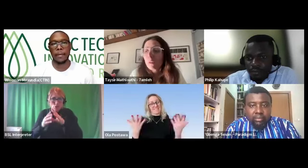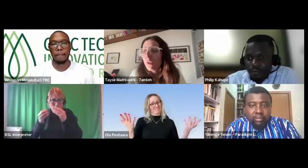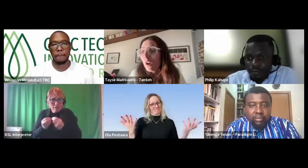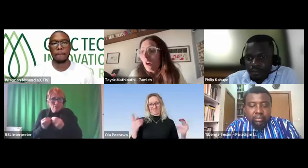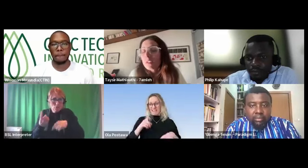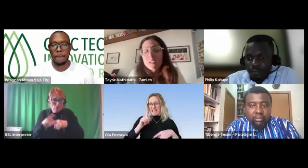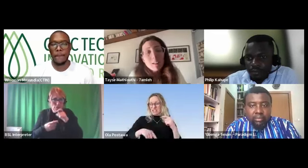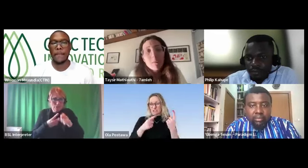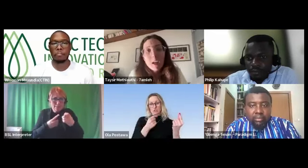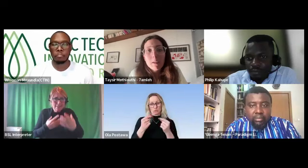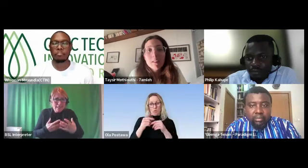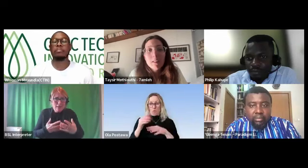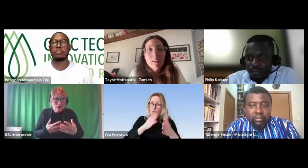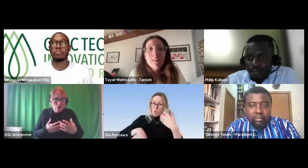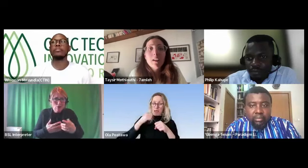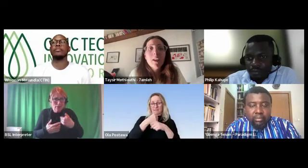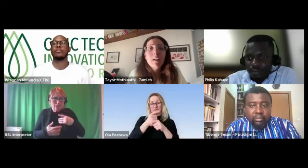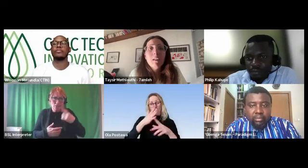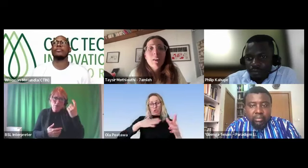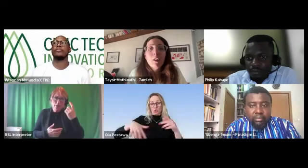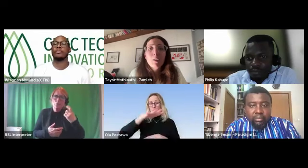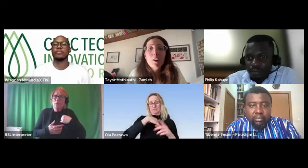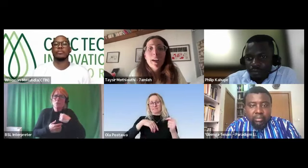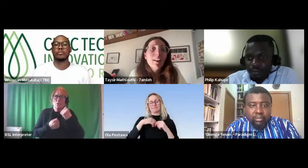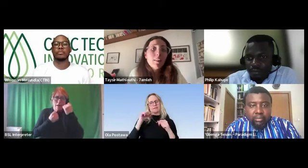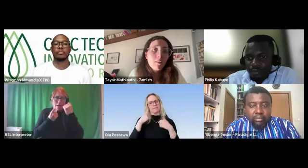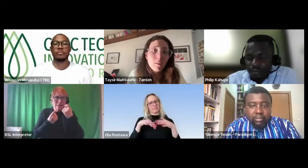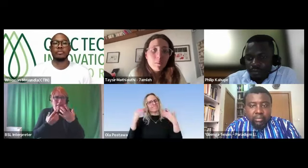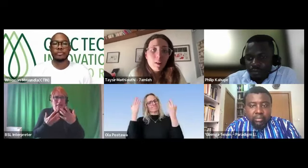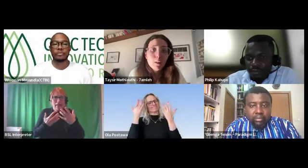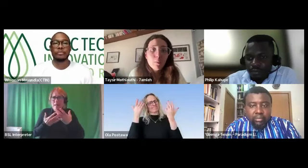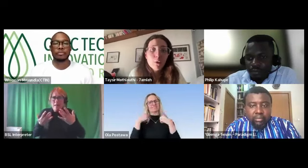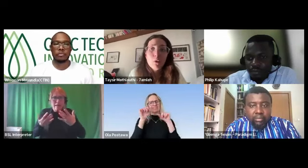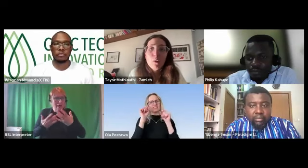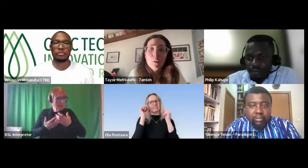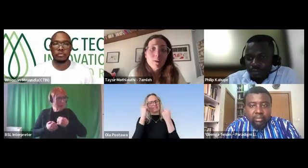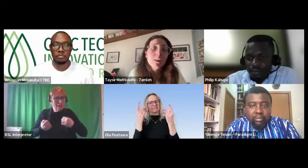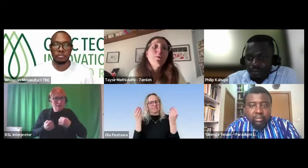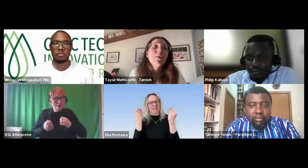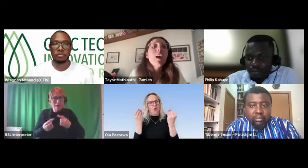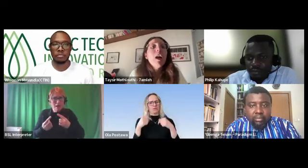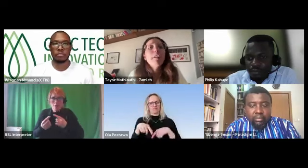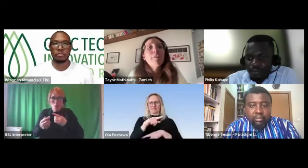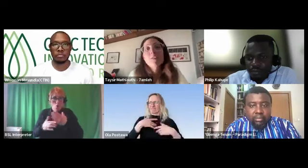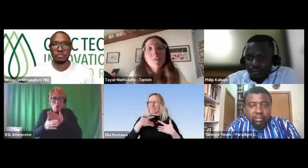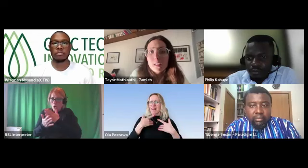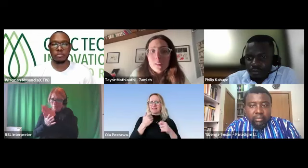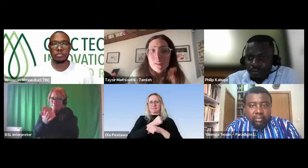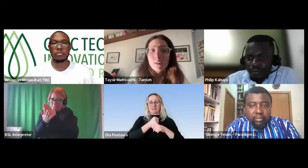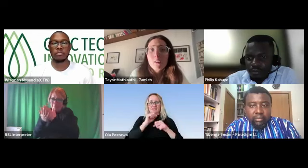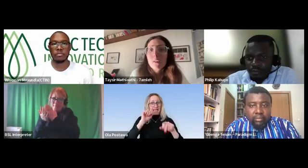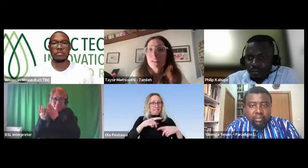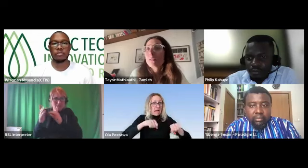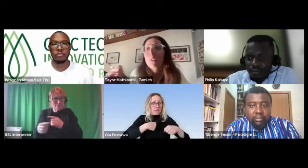It's also about understanding our capacity and say, I can't work on all those issues. I'll focus